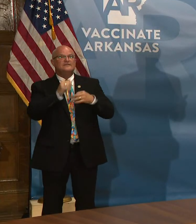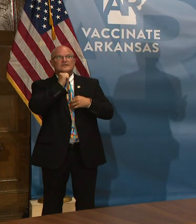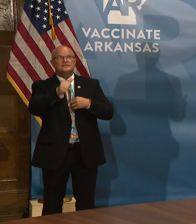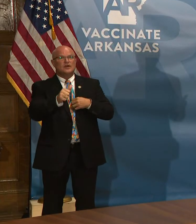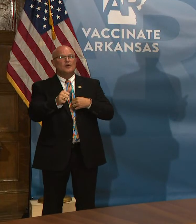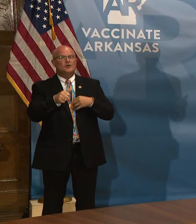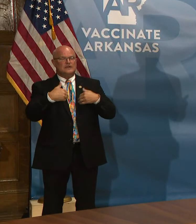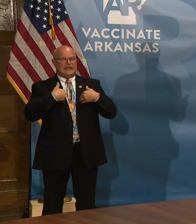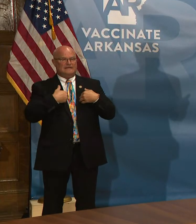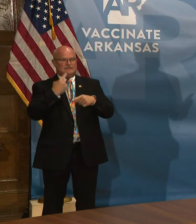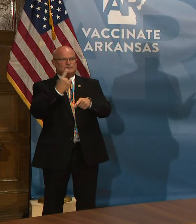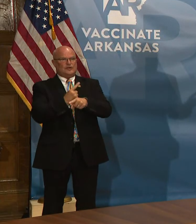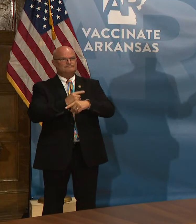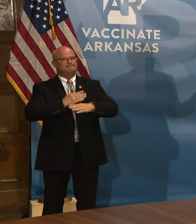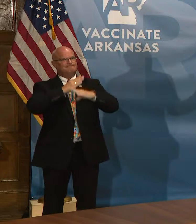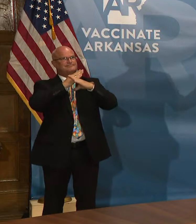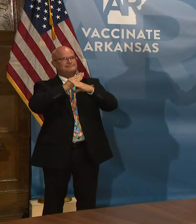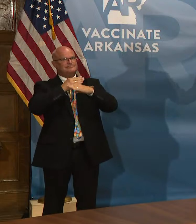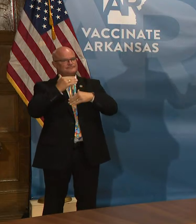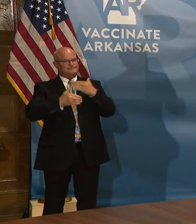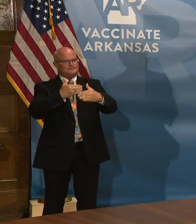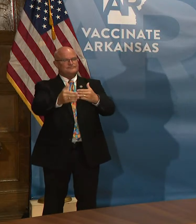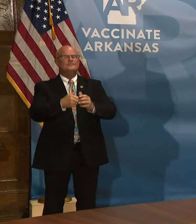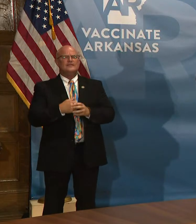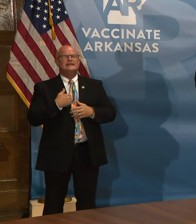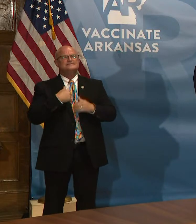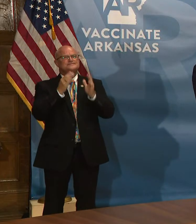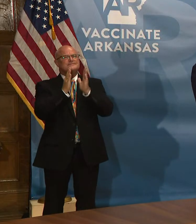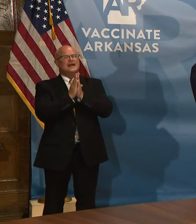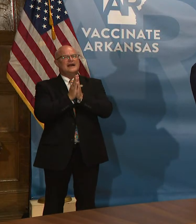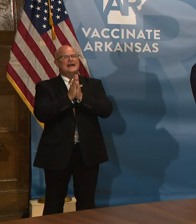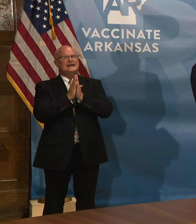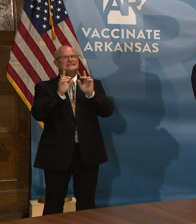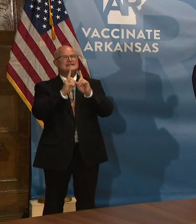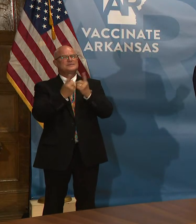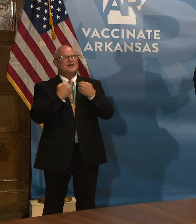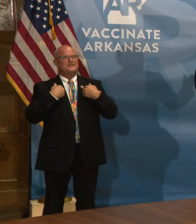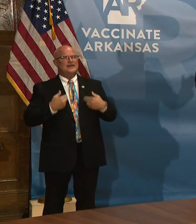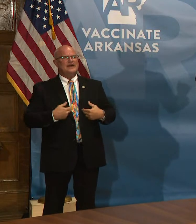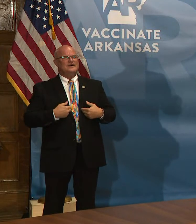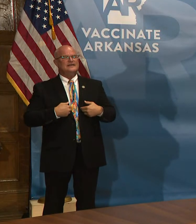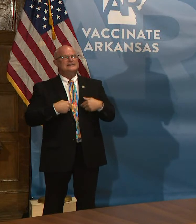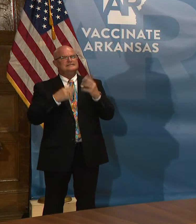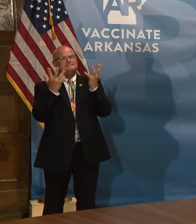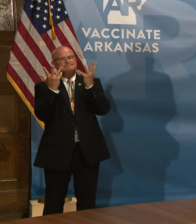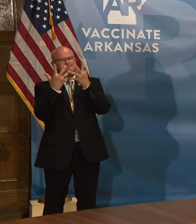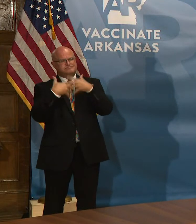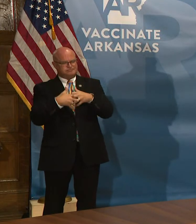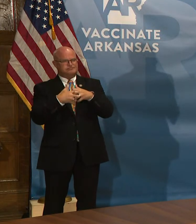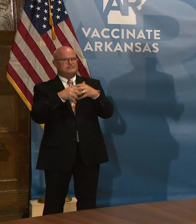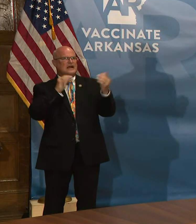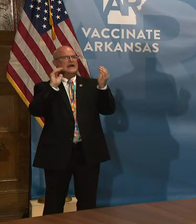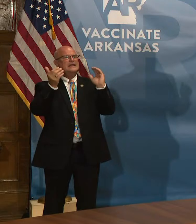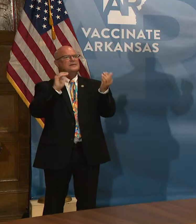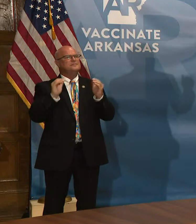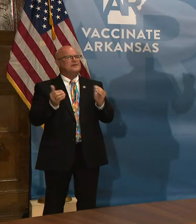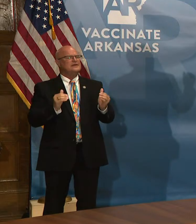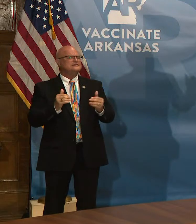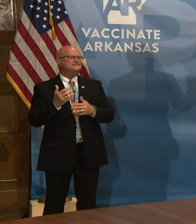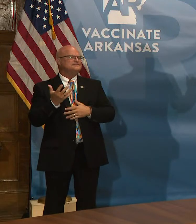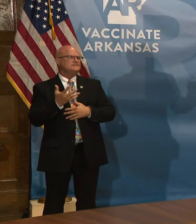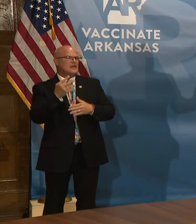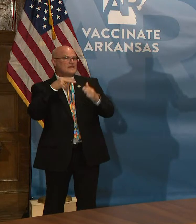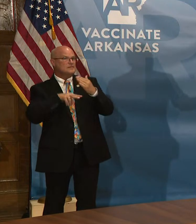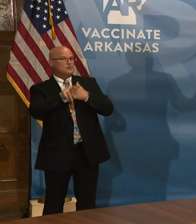don't take the proper precautions. And so I ask our Department of Health to put together a comparison as to